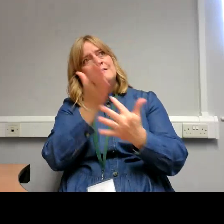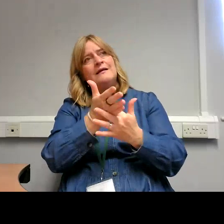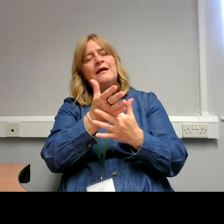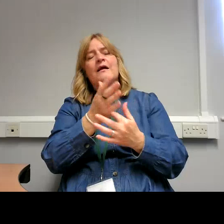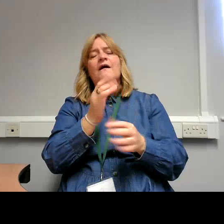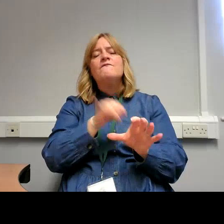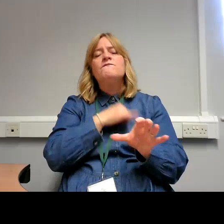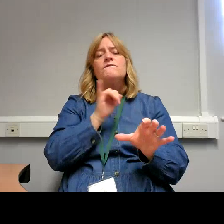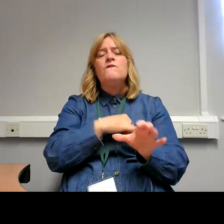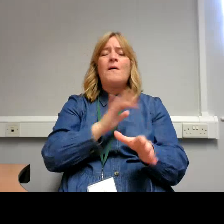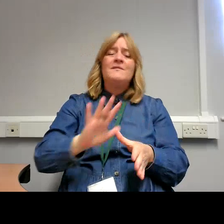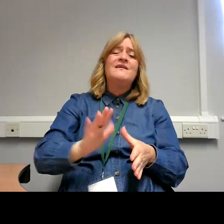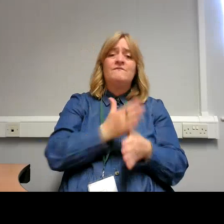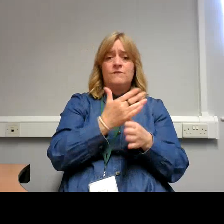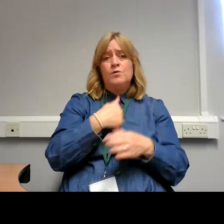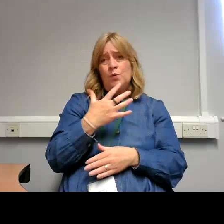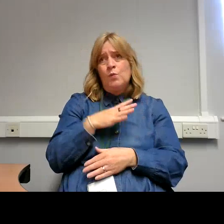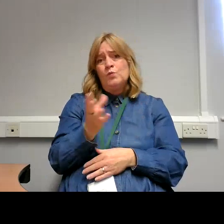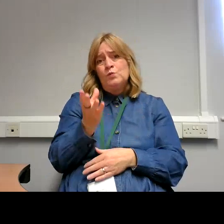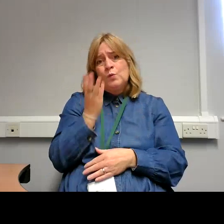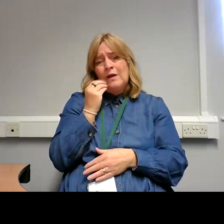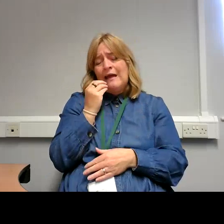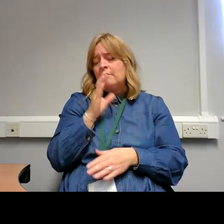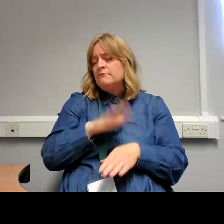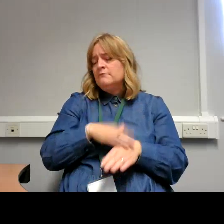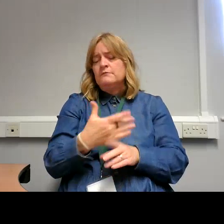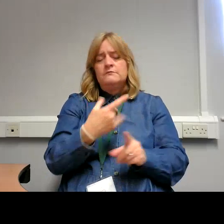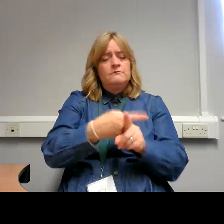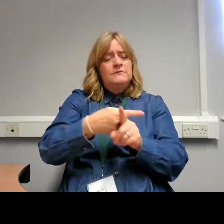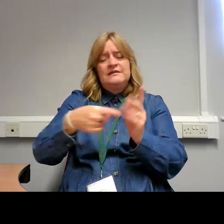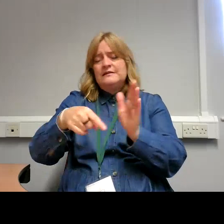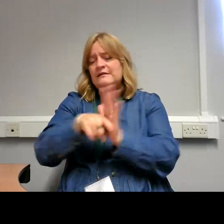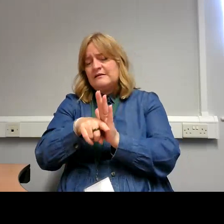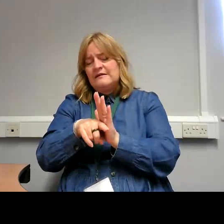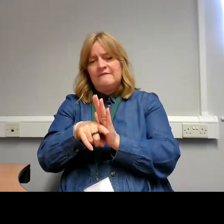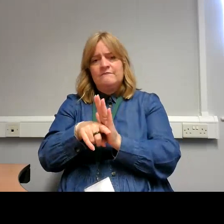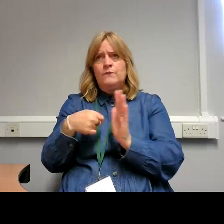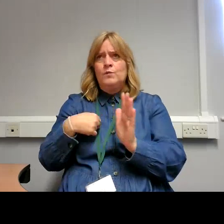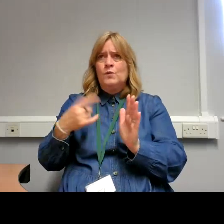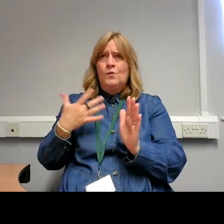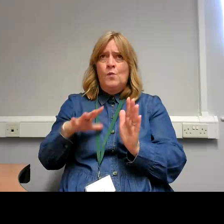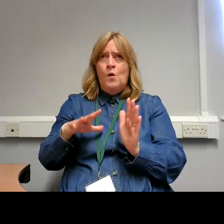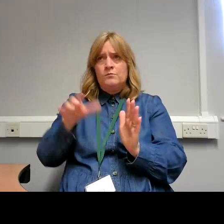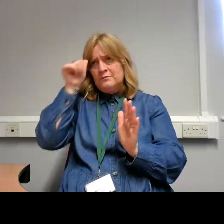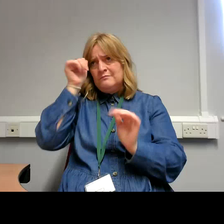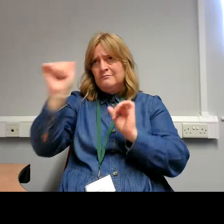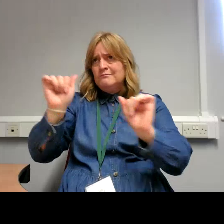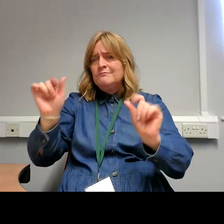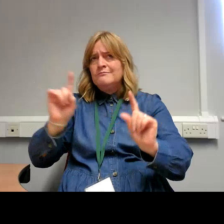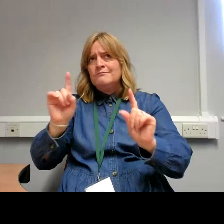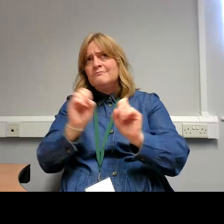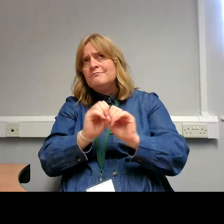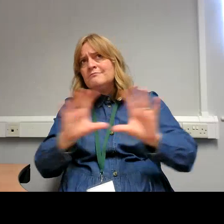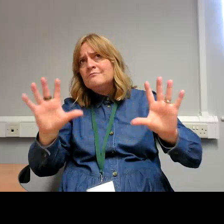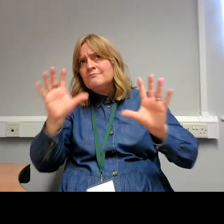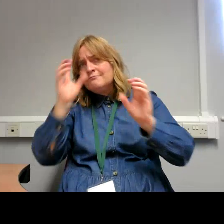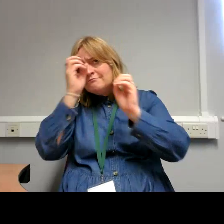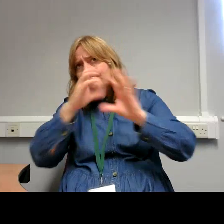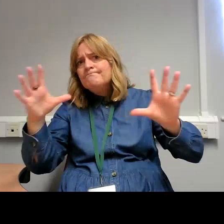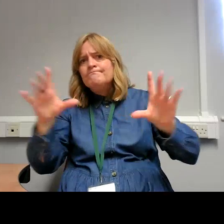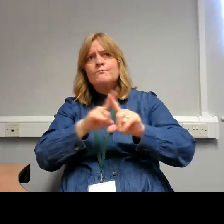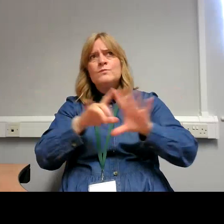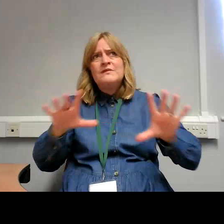like to hear about those, positive or negative. We really kind of want to gather a picture, so that would be really helpful to us. So please do